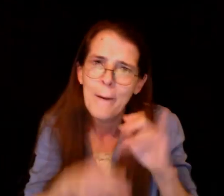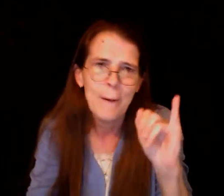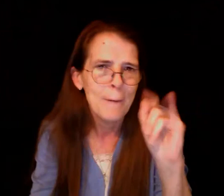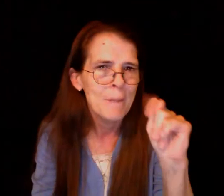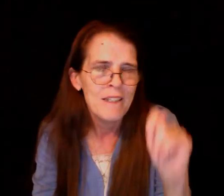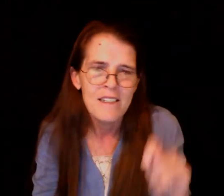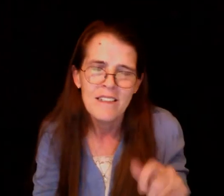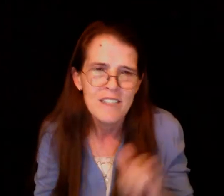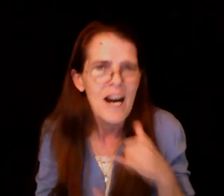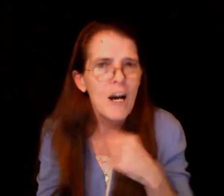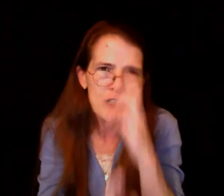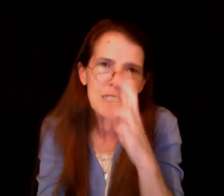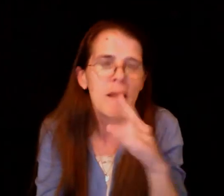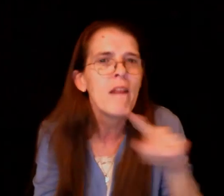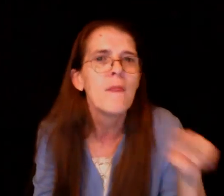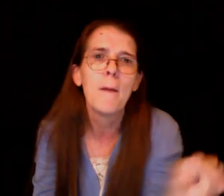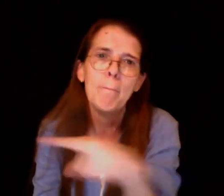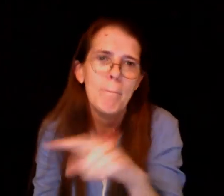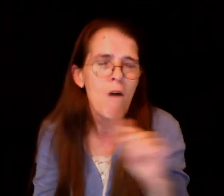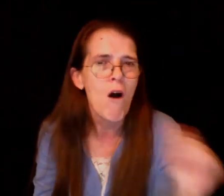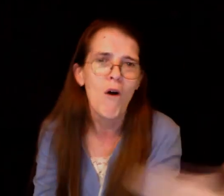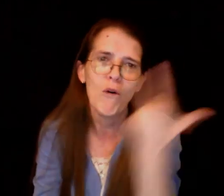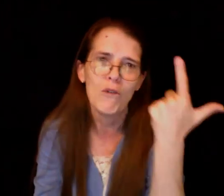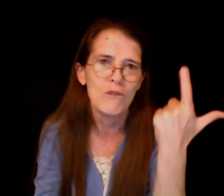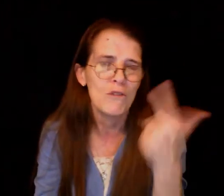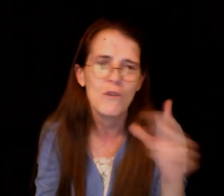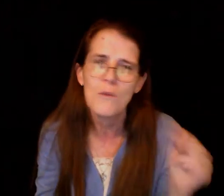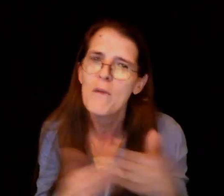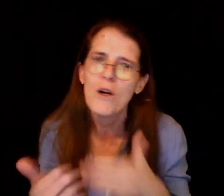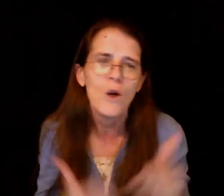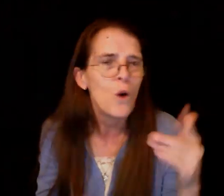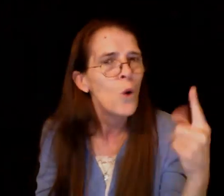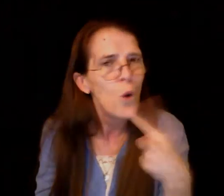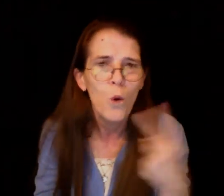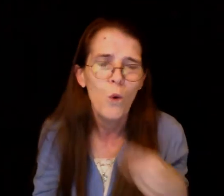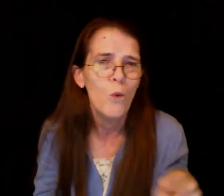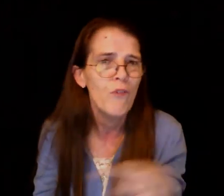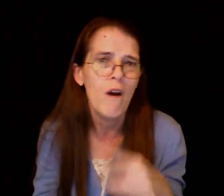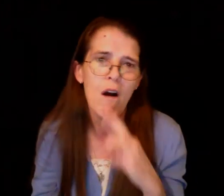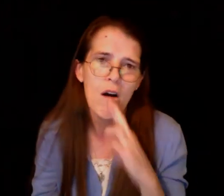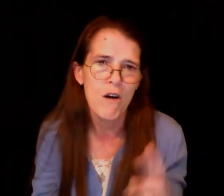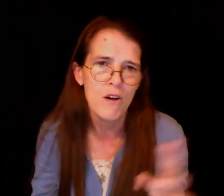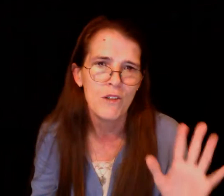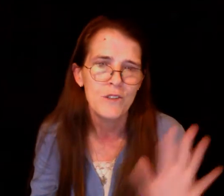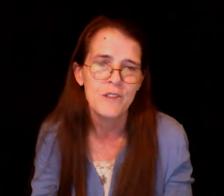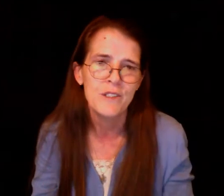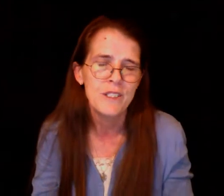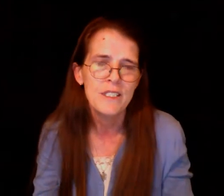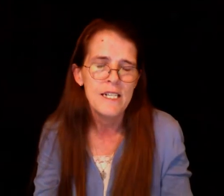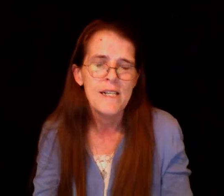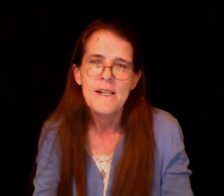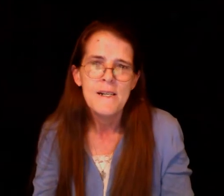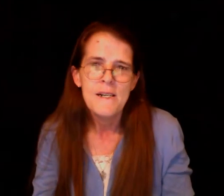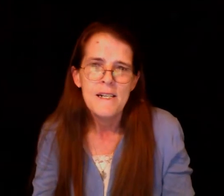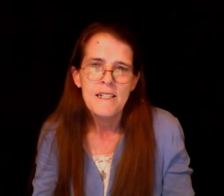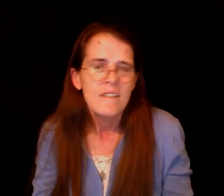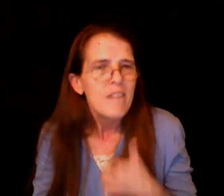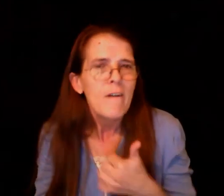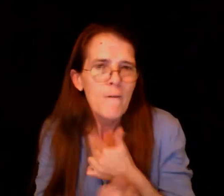No, this is Grandma's. Let's go wash your face and stuff. Come on. Come on. Wash your hands and face. Nala, you